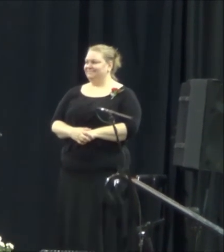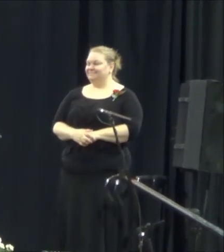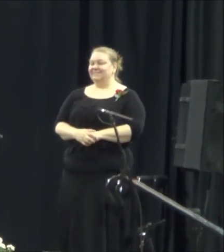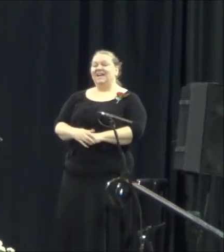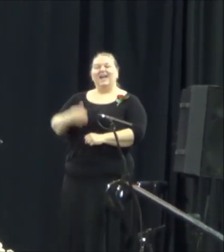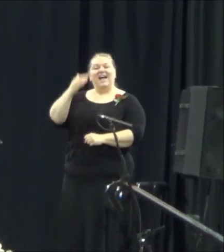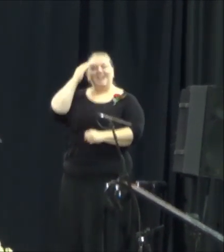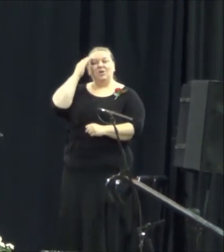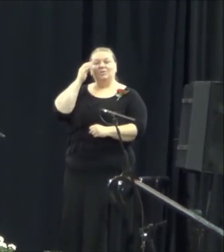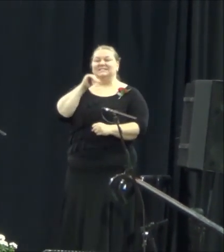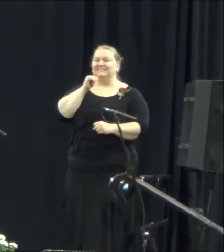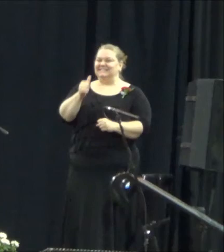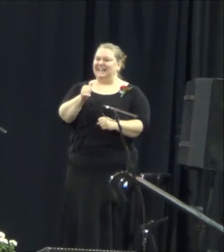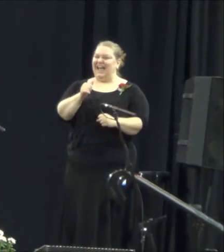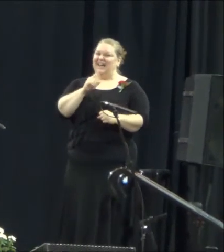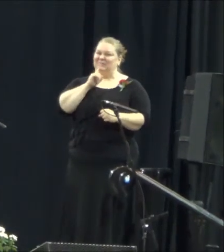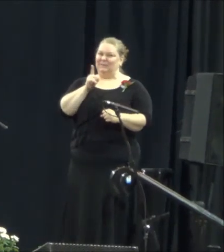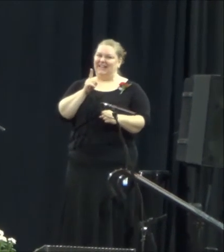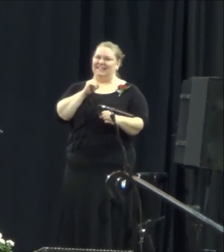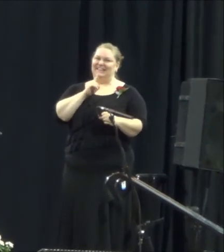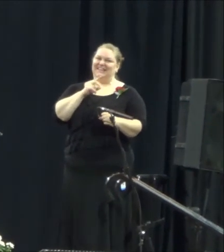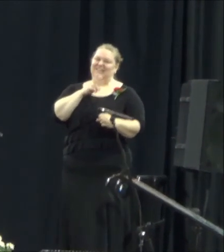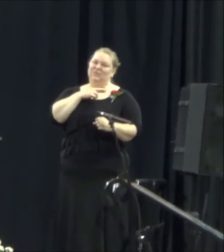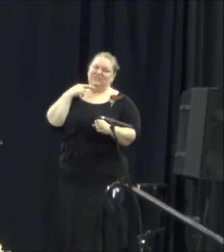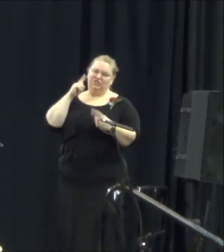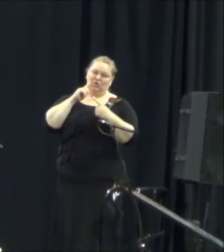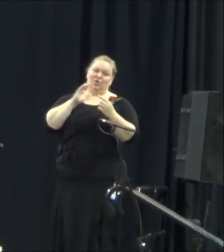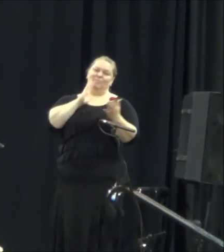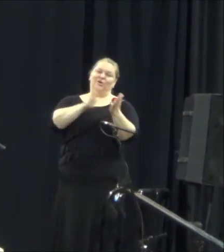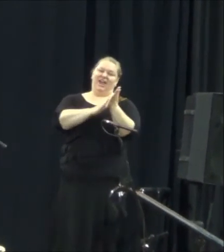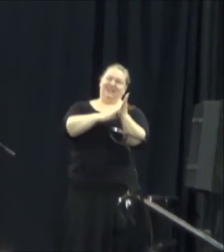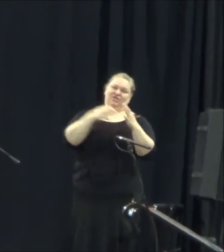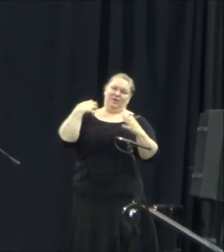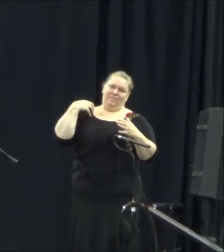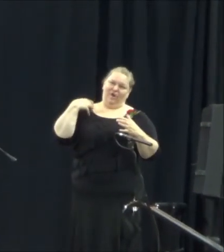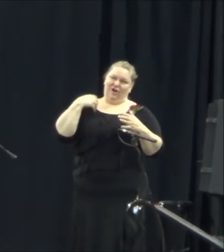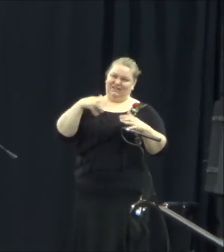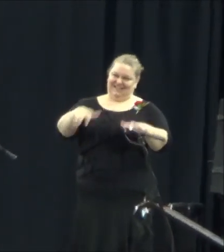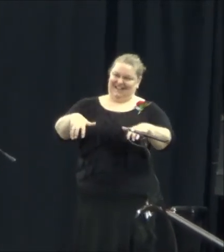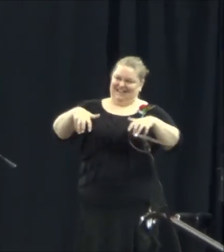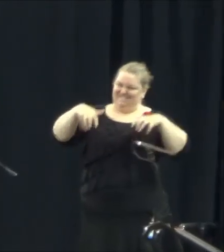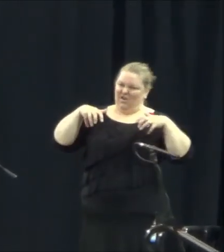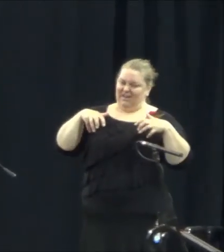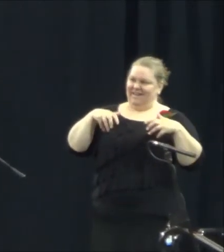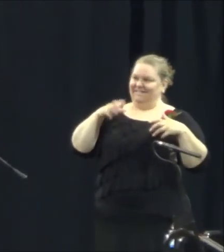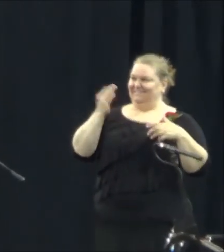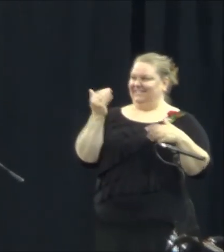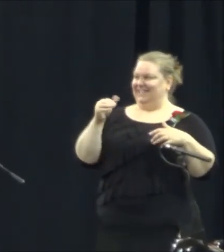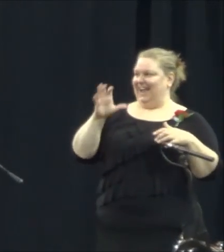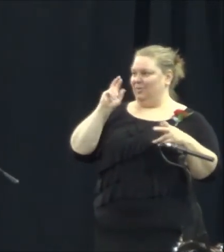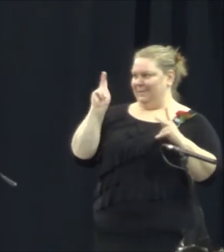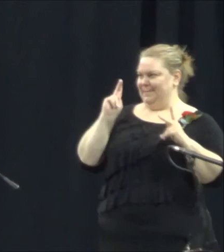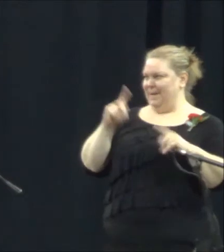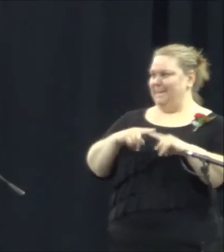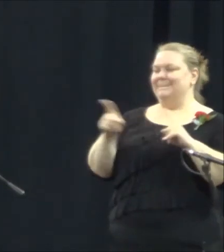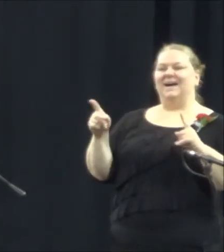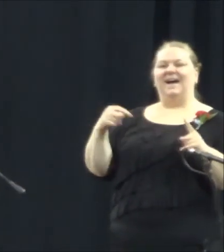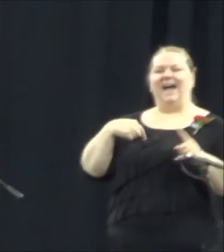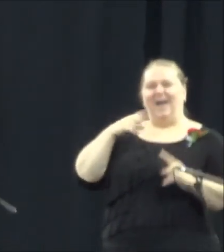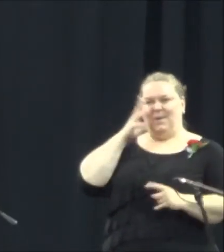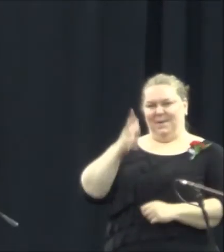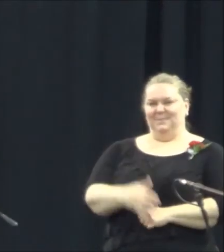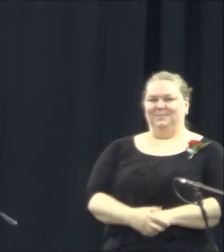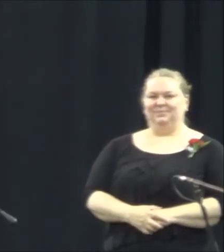Now, I know it's not particularly risky to praise your boss in front of about 1,500 people, but I'm going to do